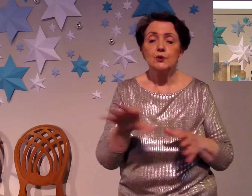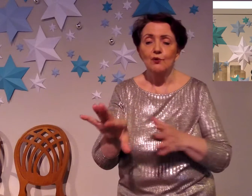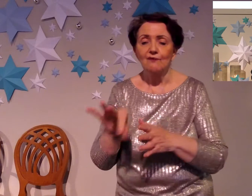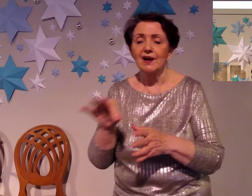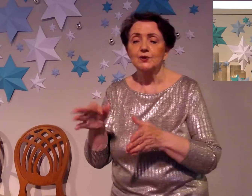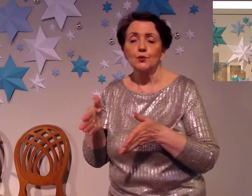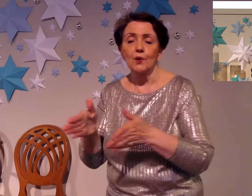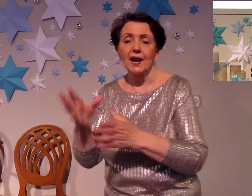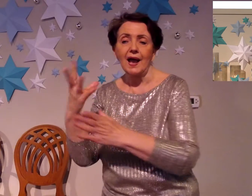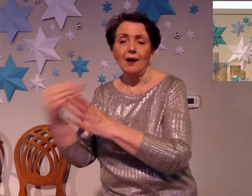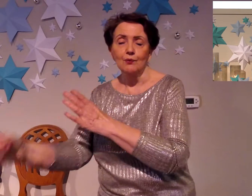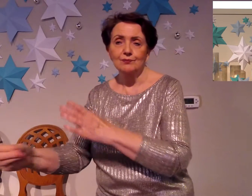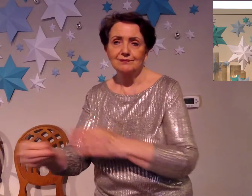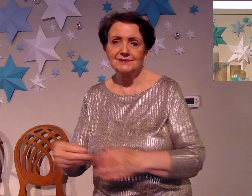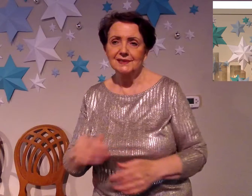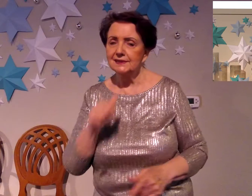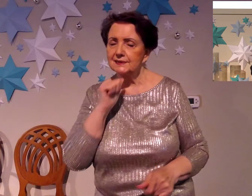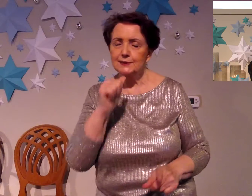a trick.